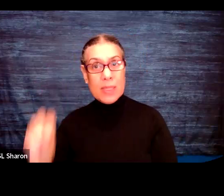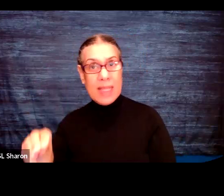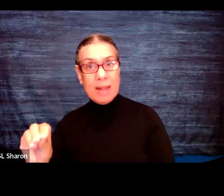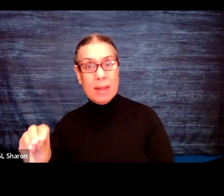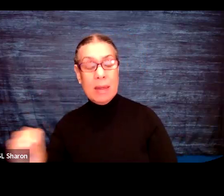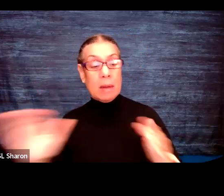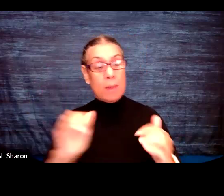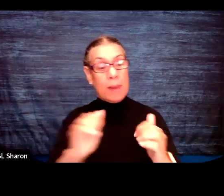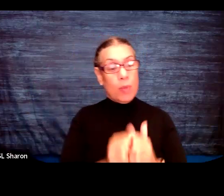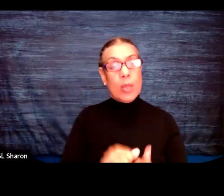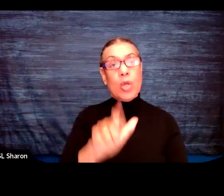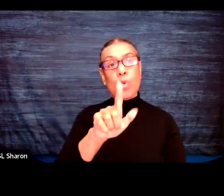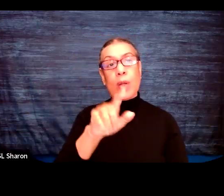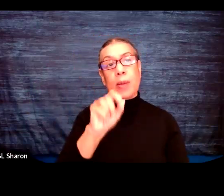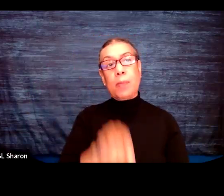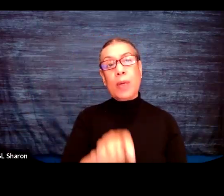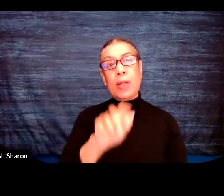the 23.1% in